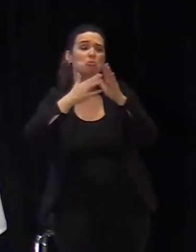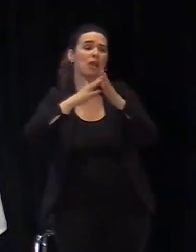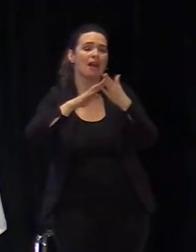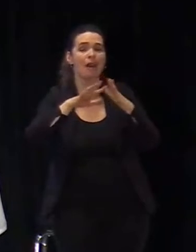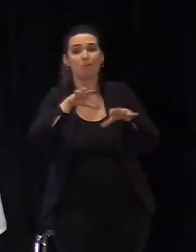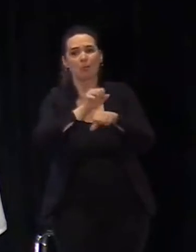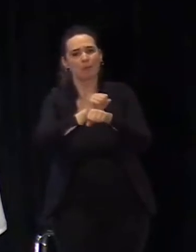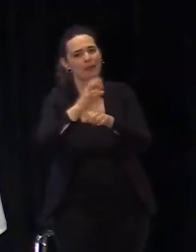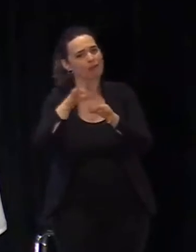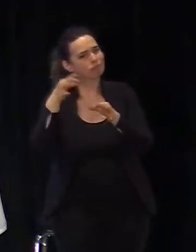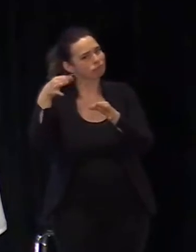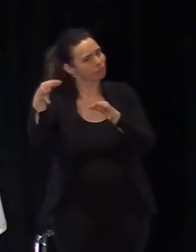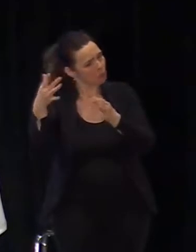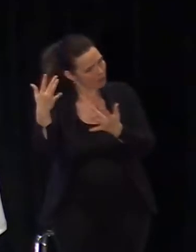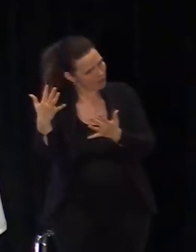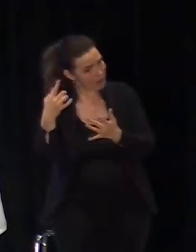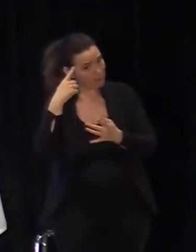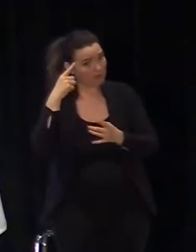here.